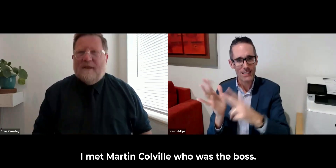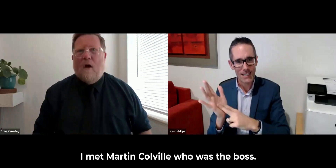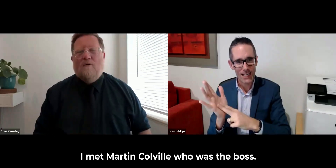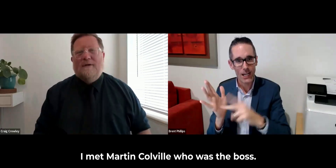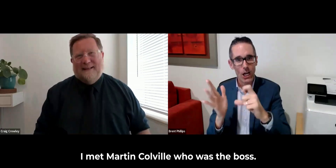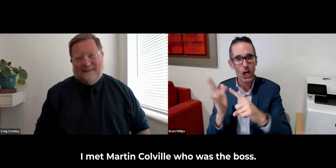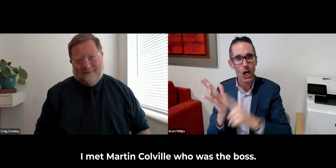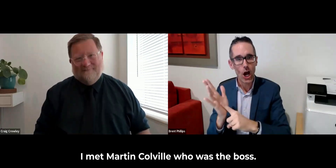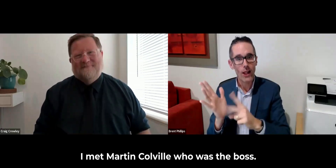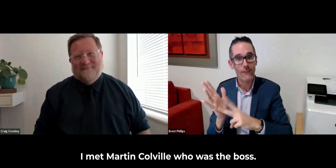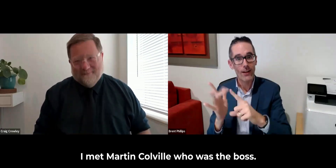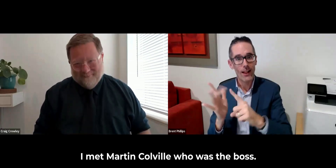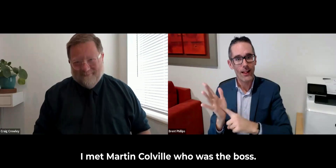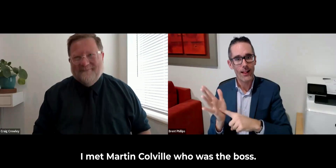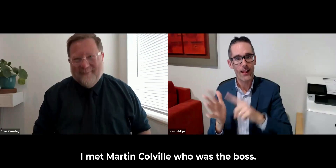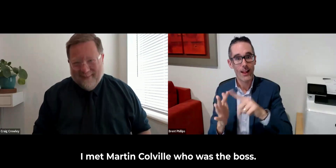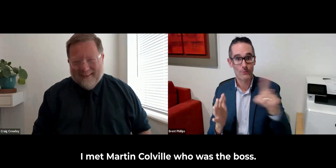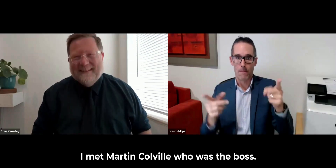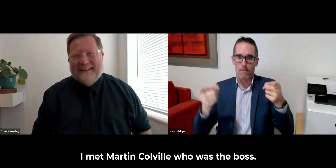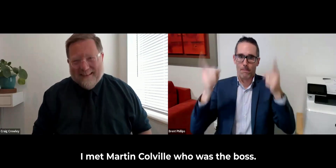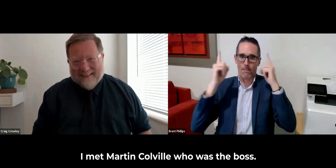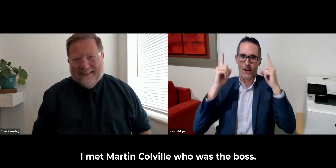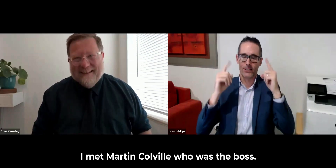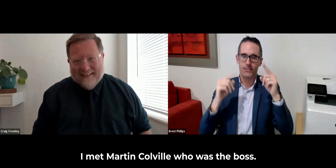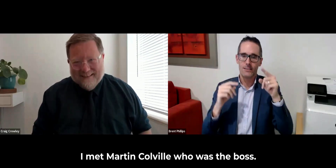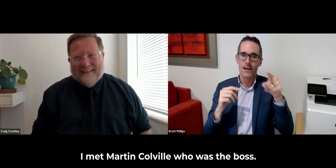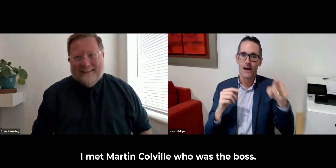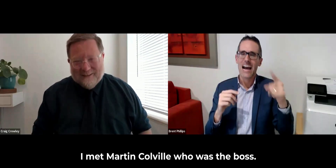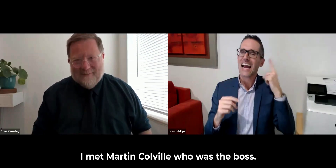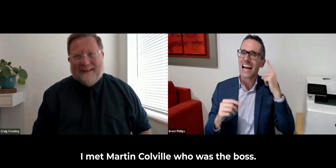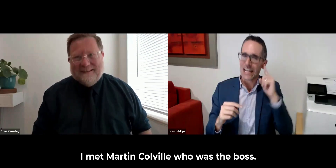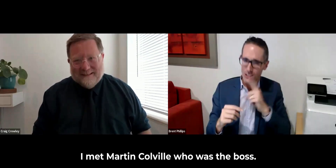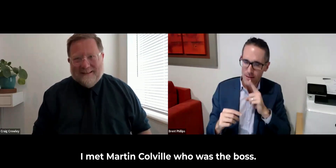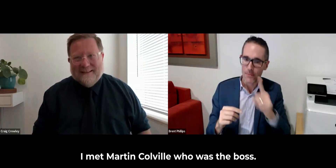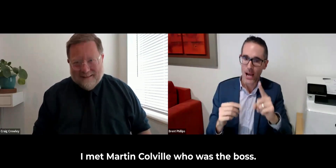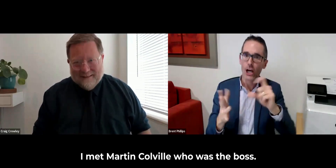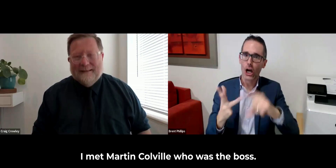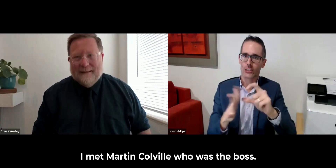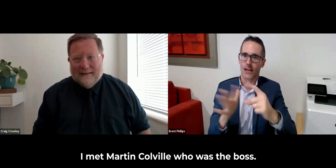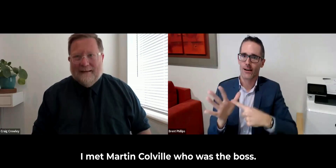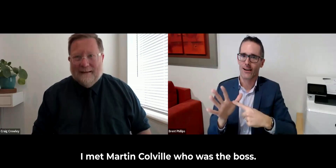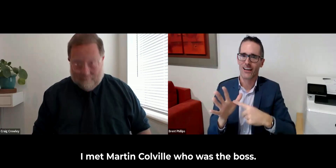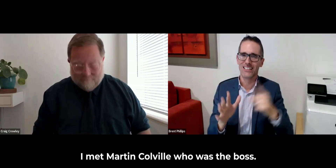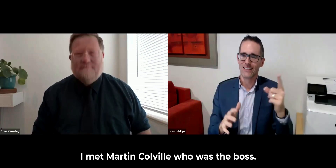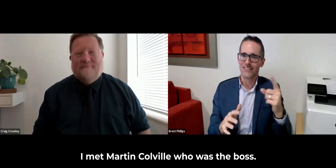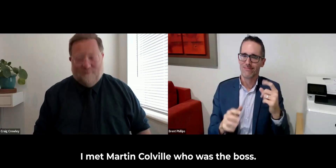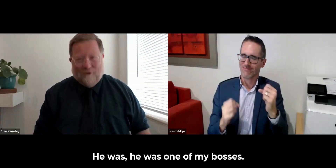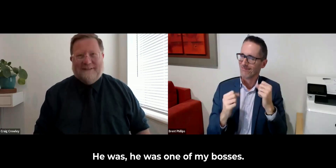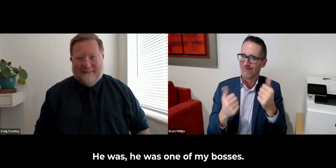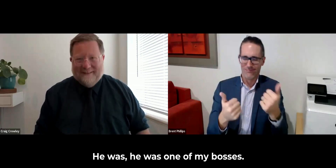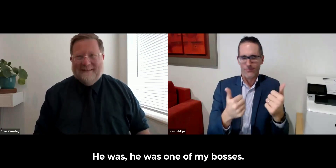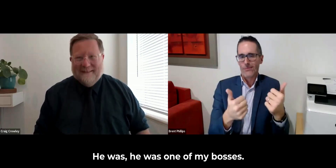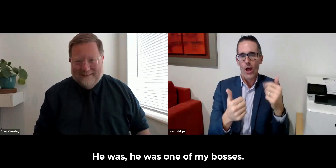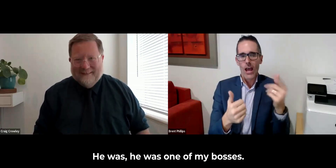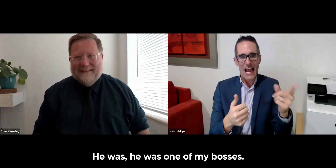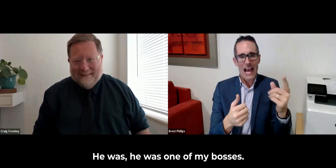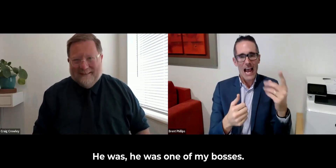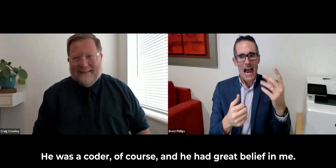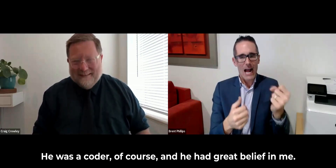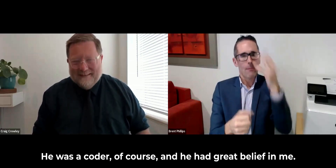met Martin Colville, Mhm. who was a boss. He was one of my bosses. He was a